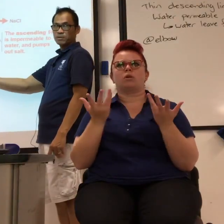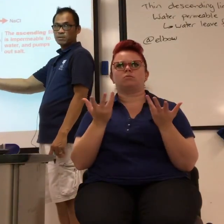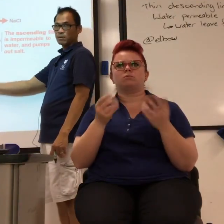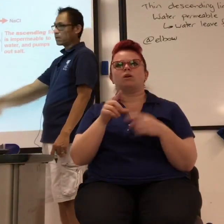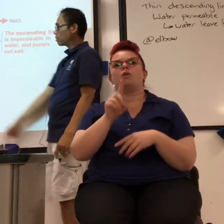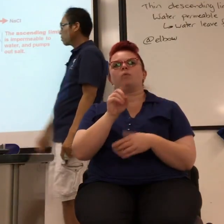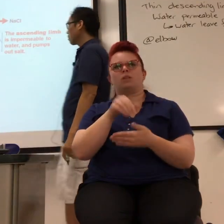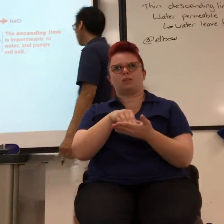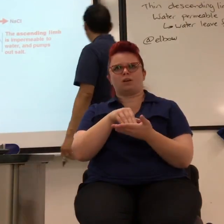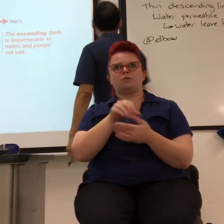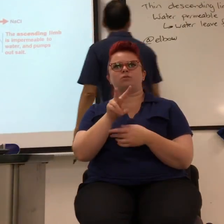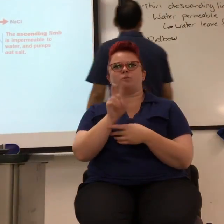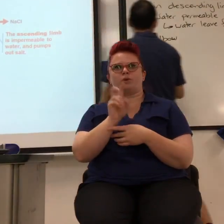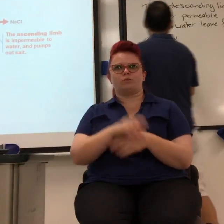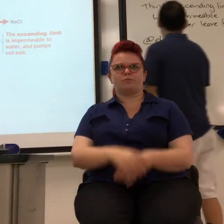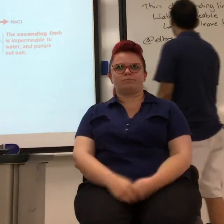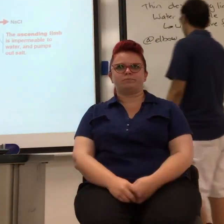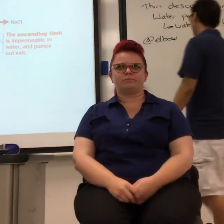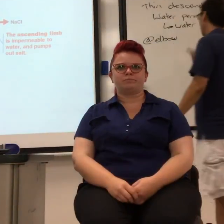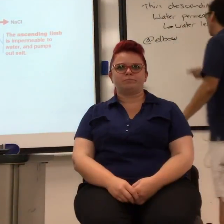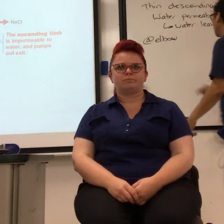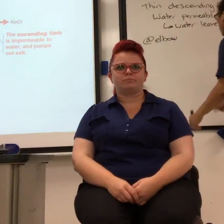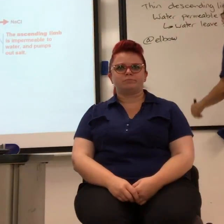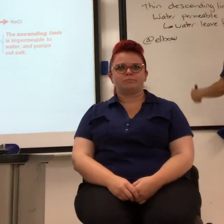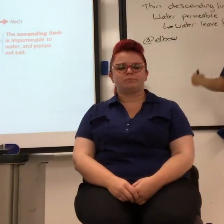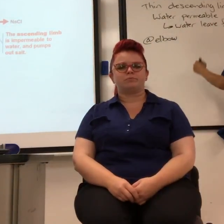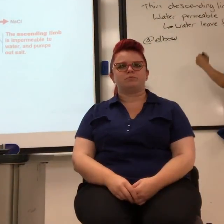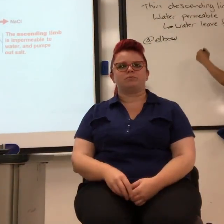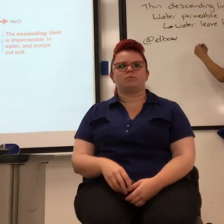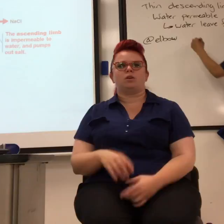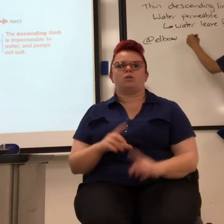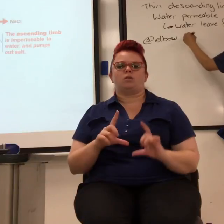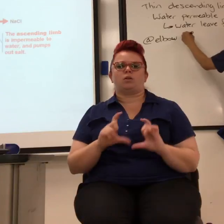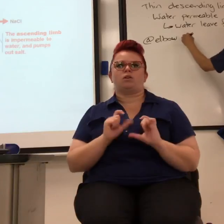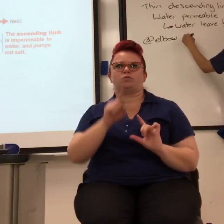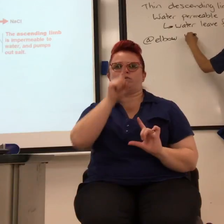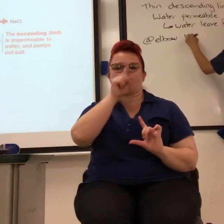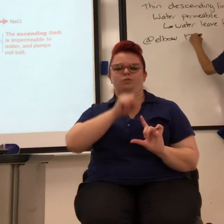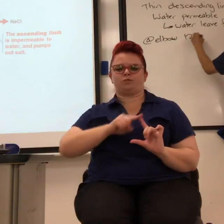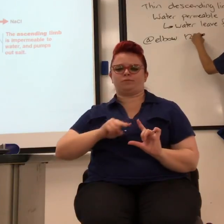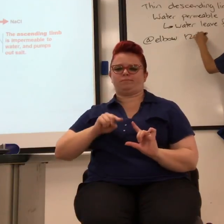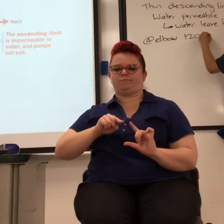1200. Yeah. Filtrate concentration at the elbow is 1200.